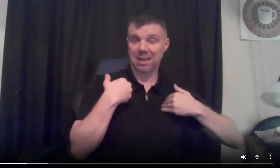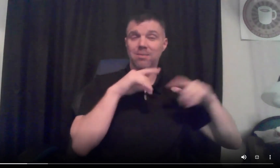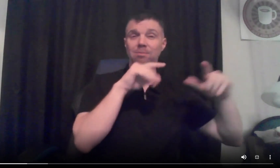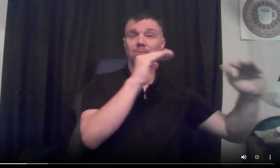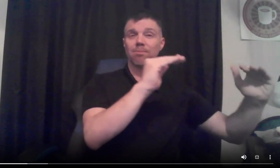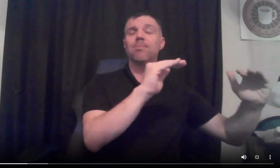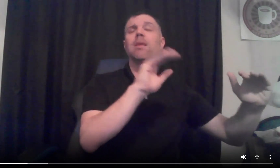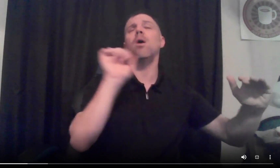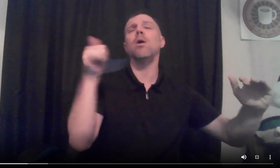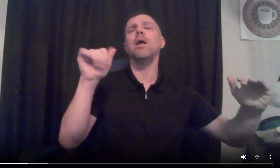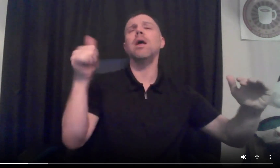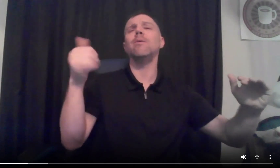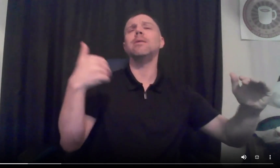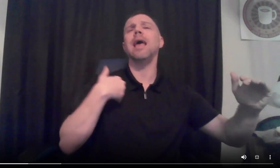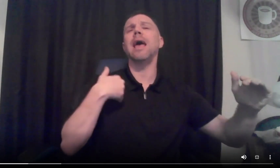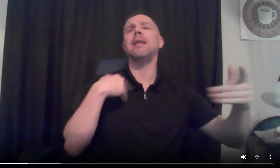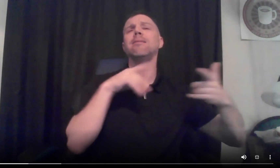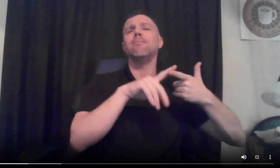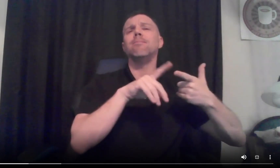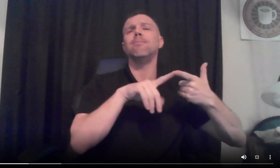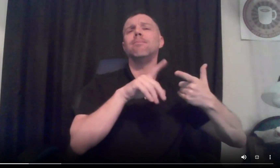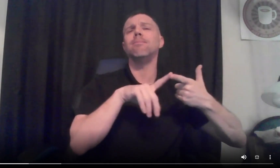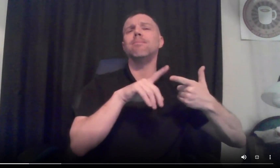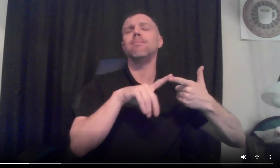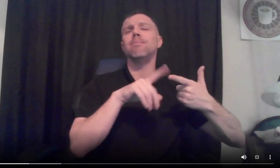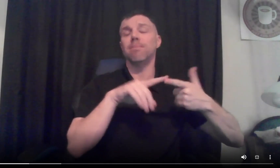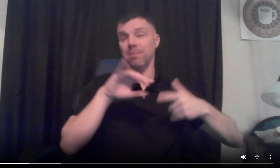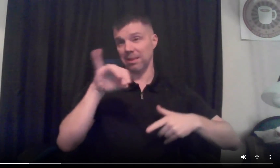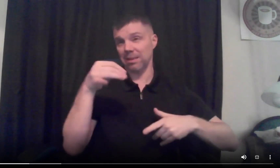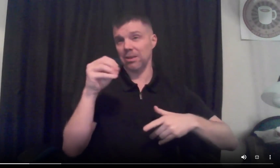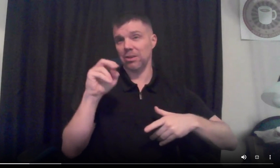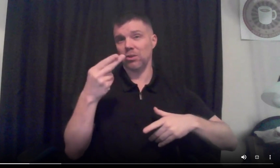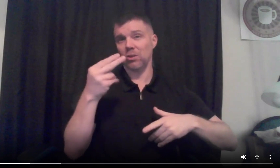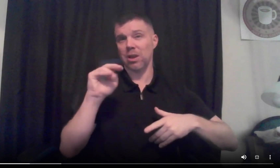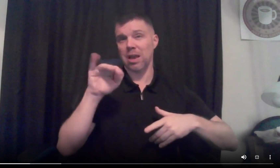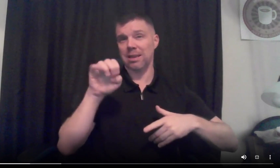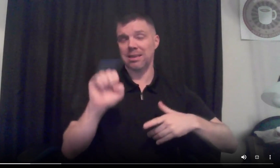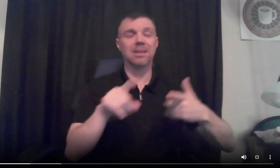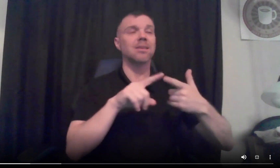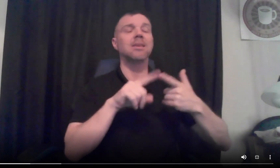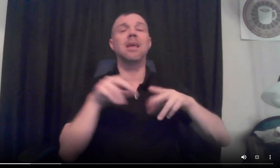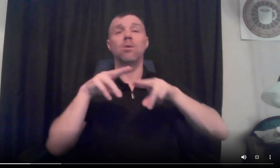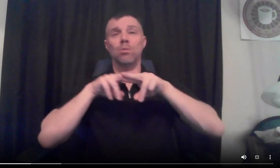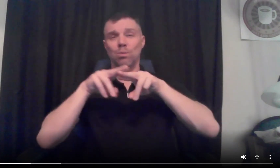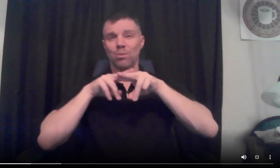The Erie Canal was there. That's right. What else did the North have?